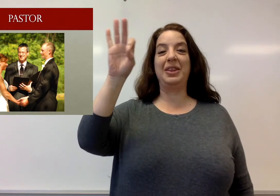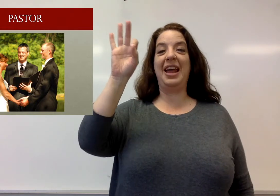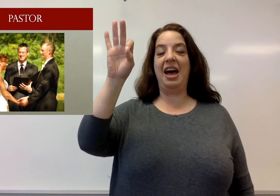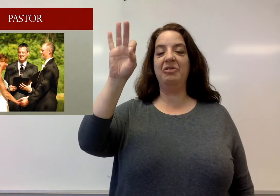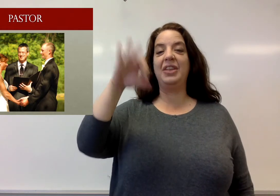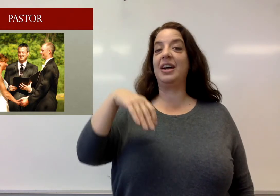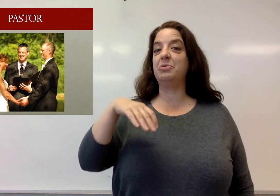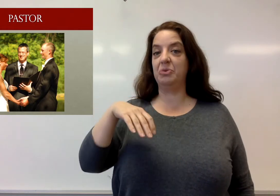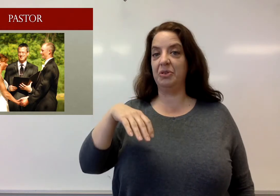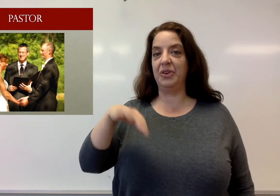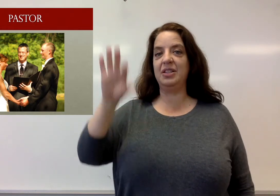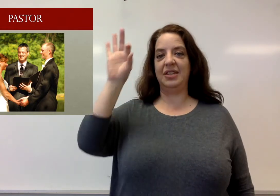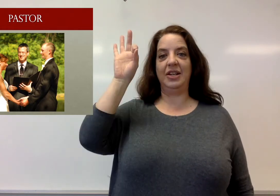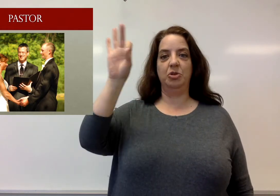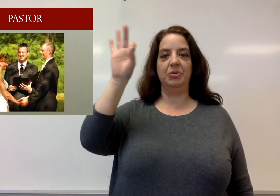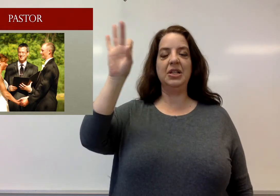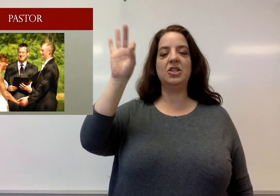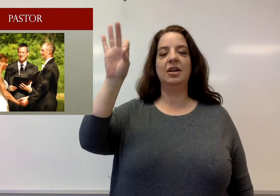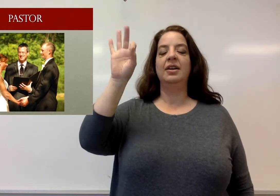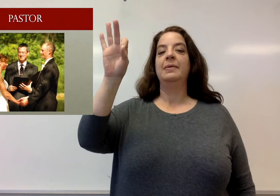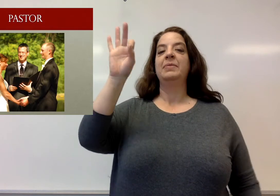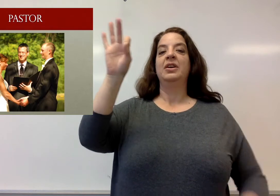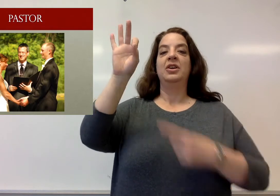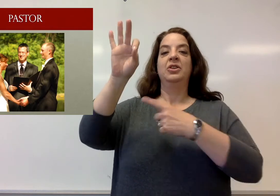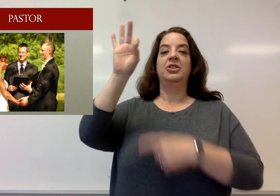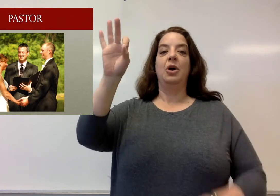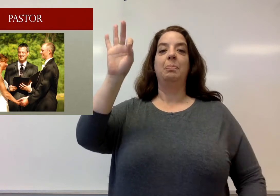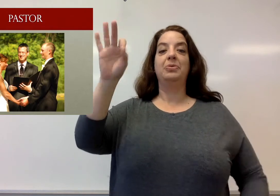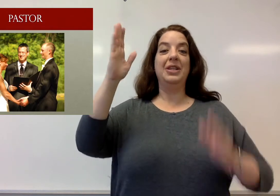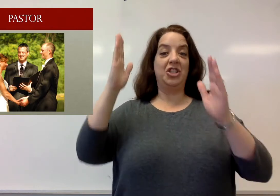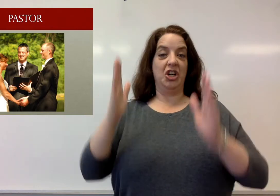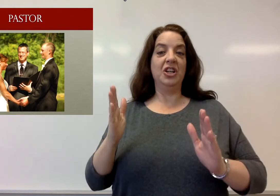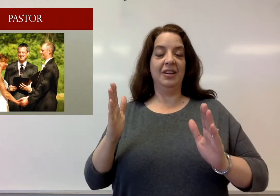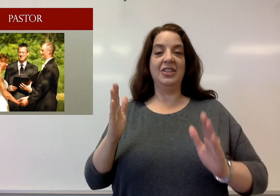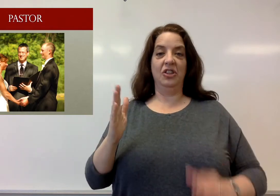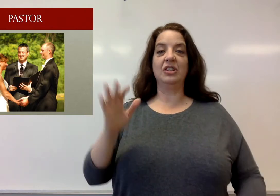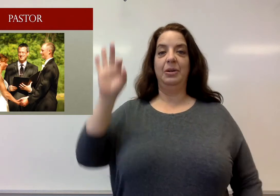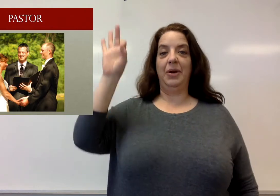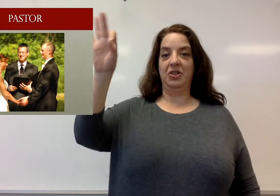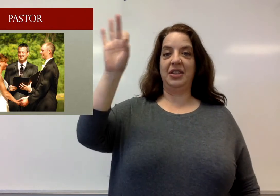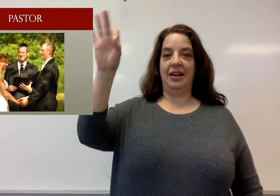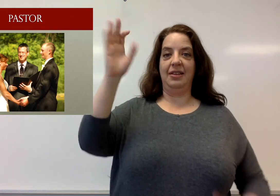F. That comes from the French sign to preach. So preacher is literally what you're signing there.